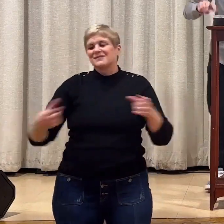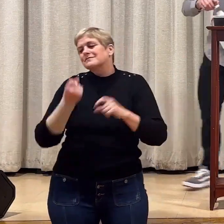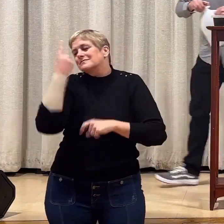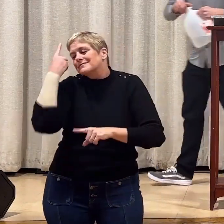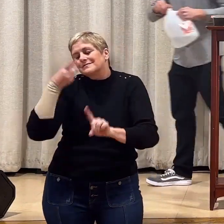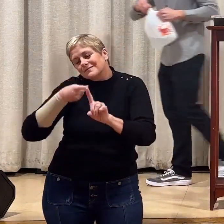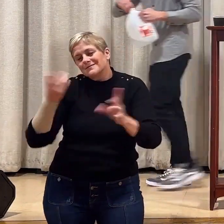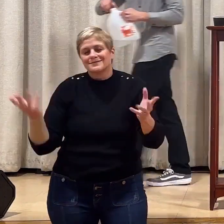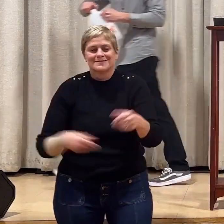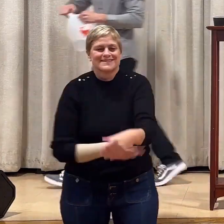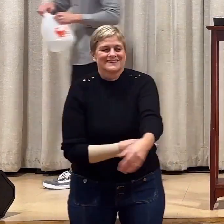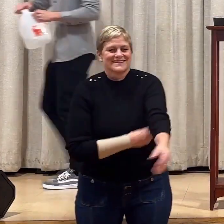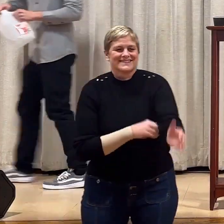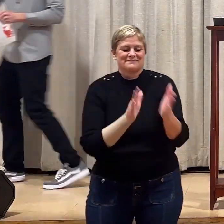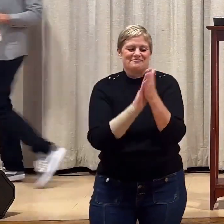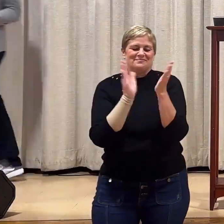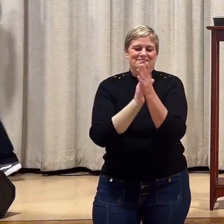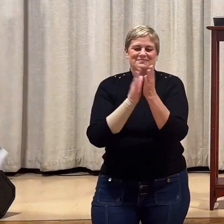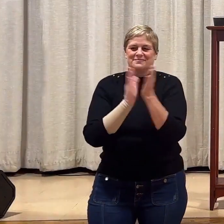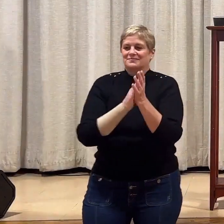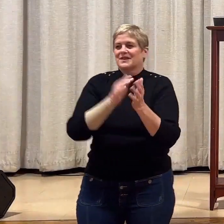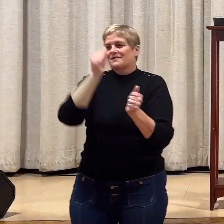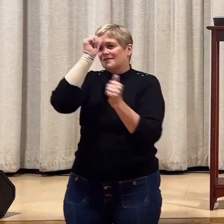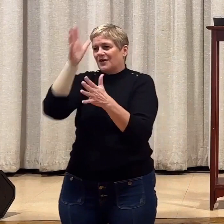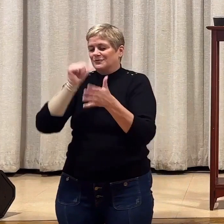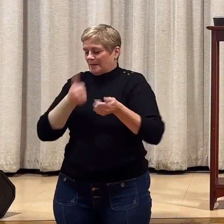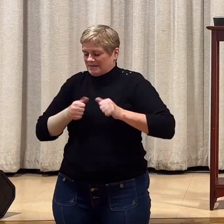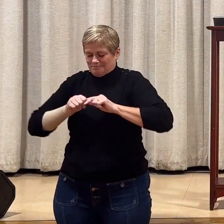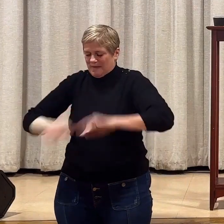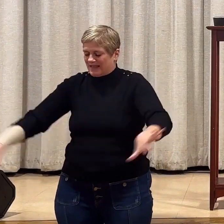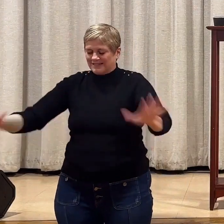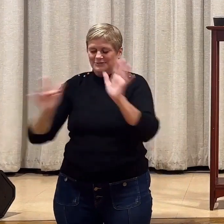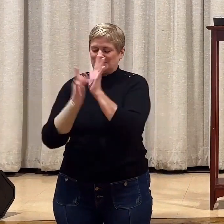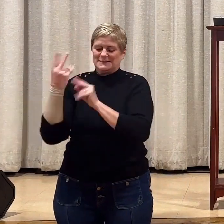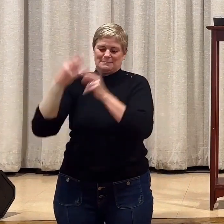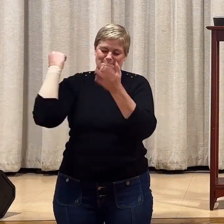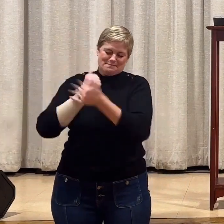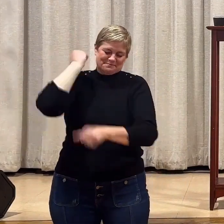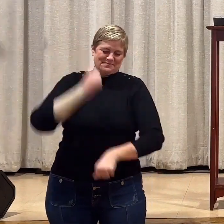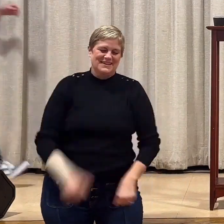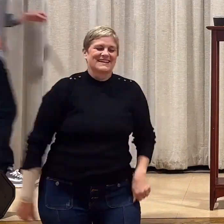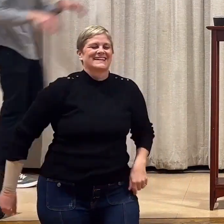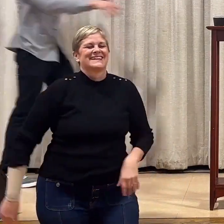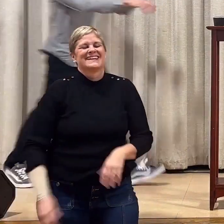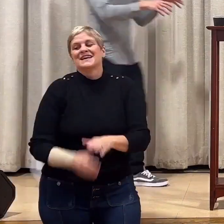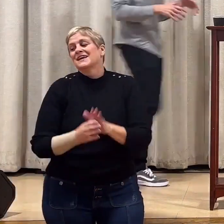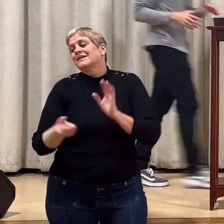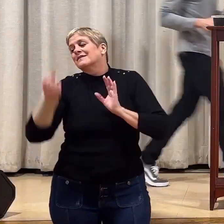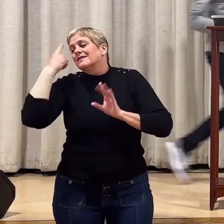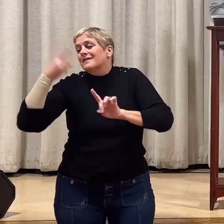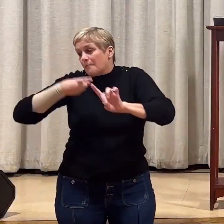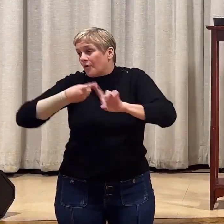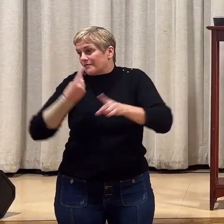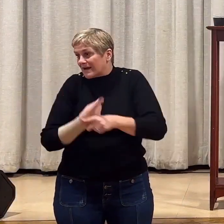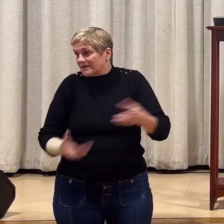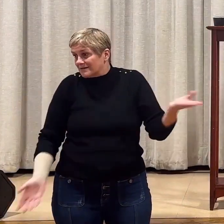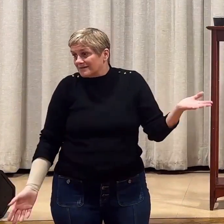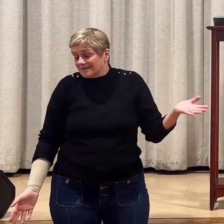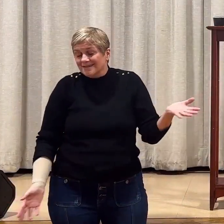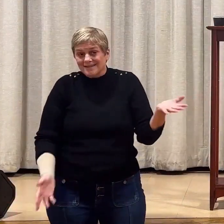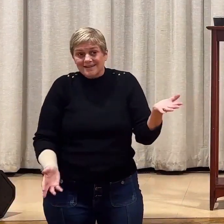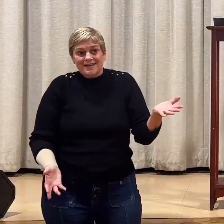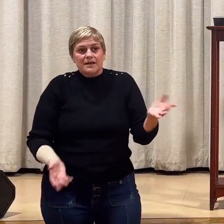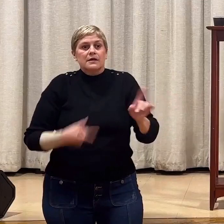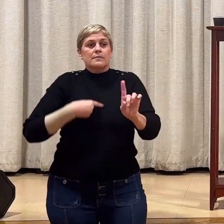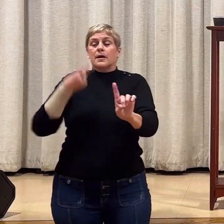point. All right, Father, don't let me spill that. In Jesus' name, amen. All right, so you get the point. It worked pretty good. But